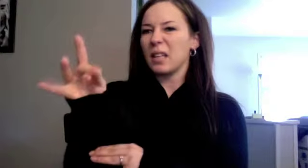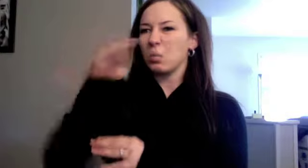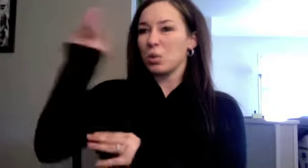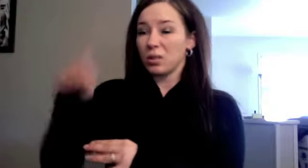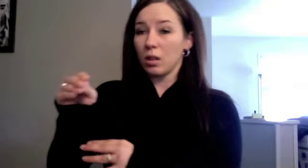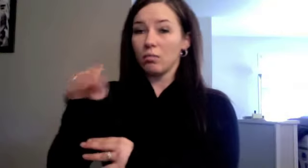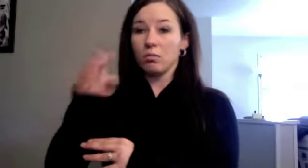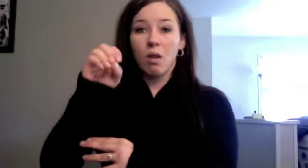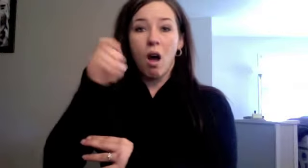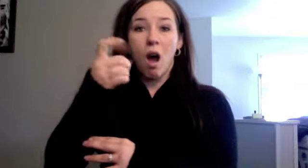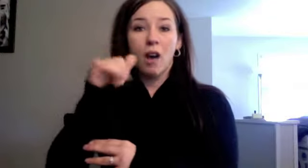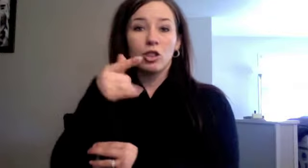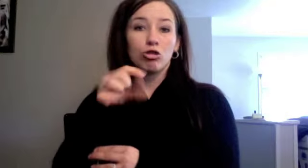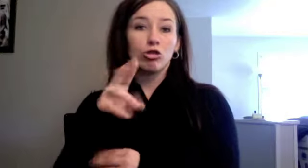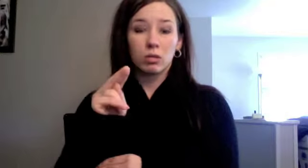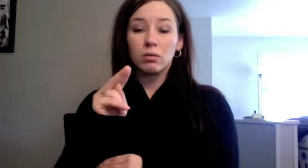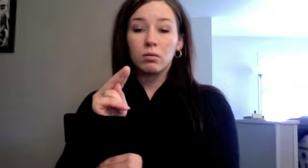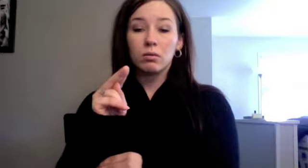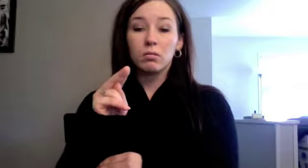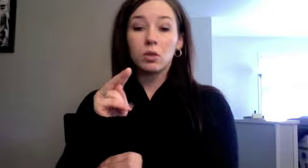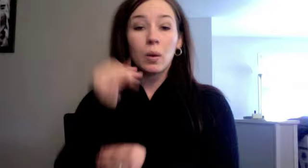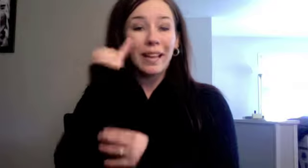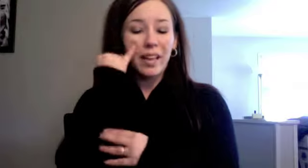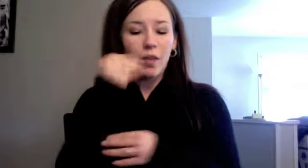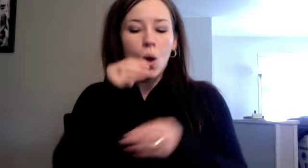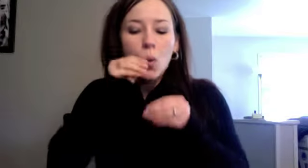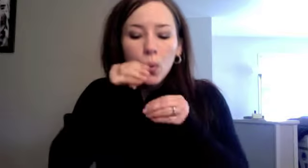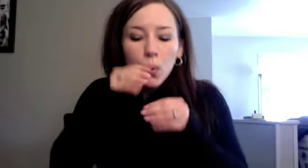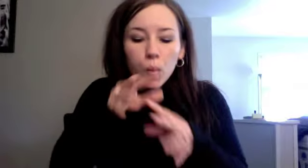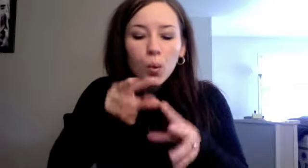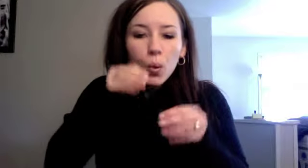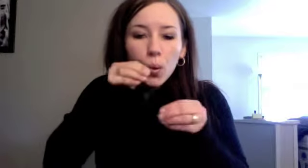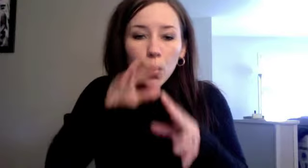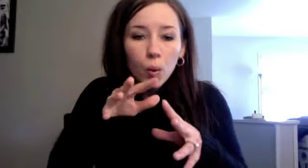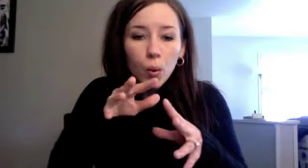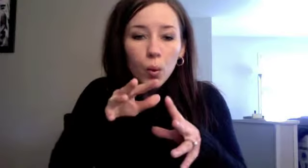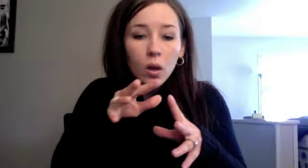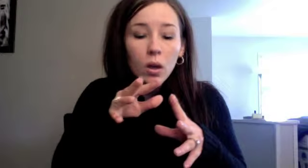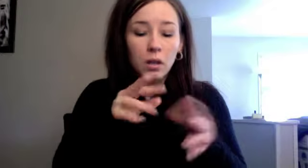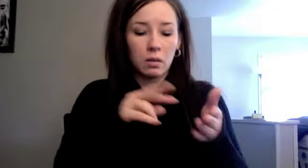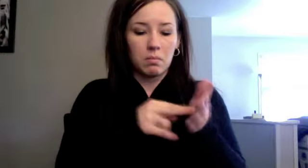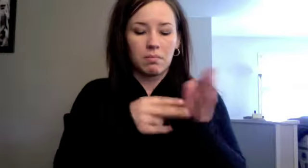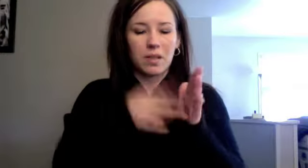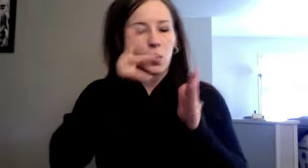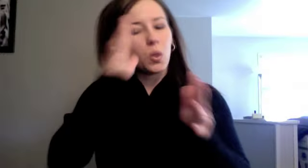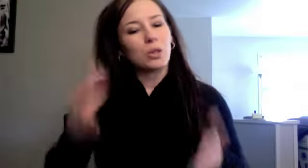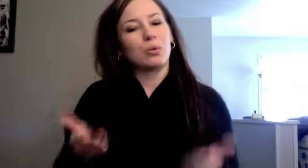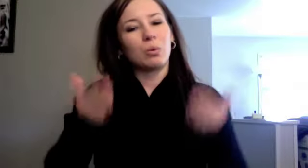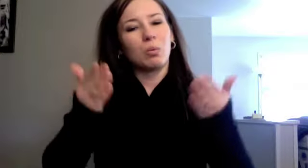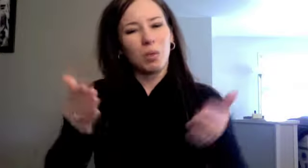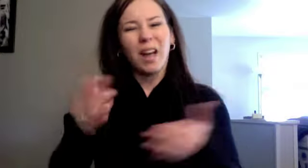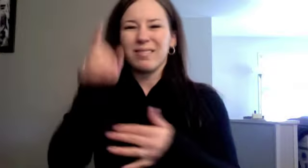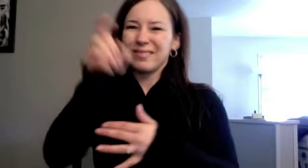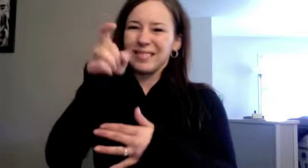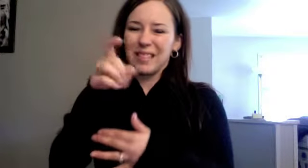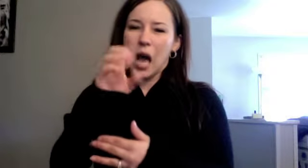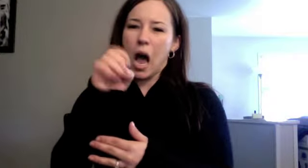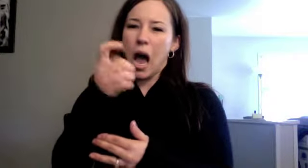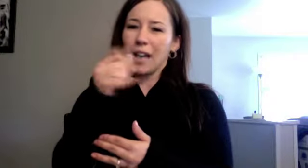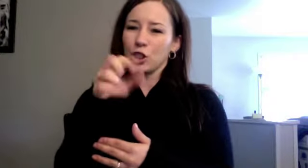Therefore, breathing into a casualty's airway lets the rescuer supply the necessary oxygen to the casualty.